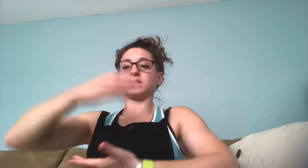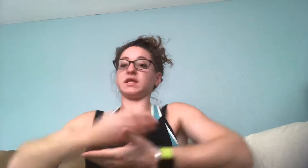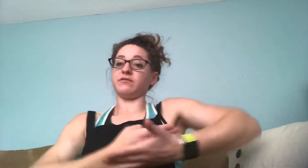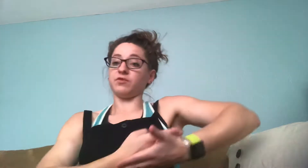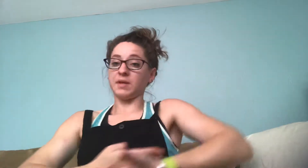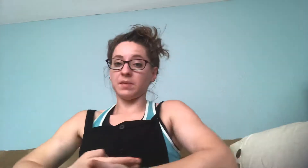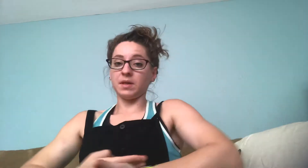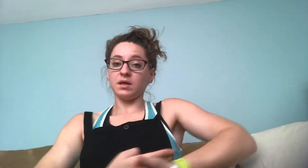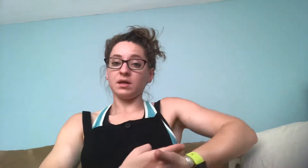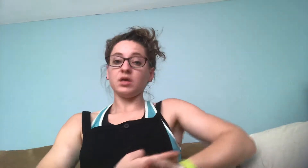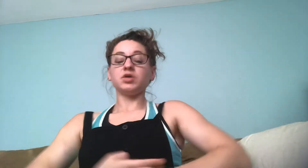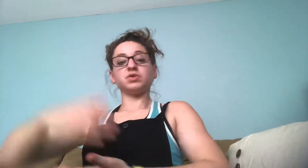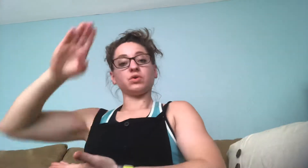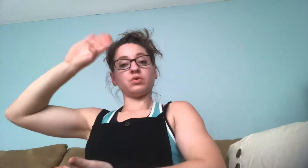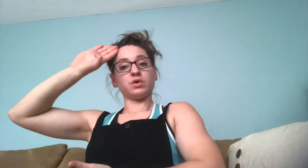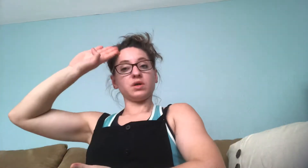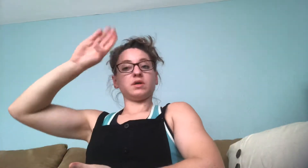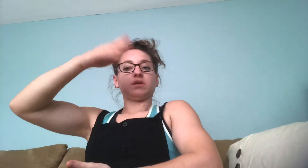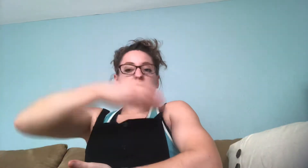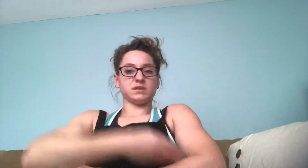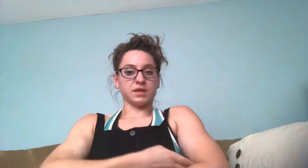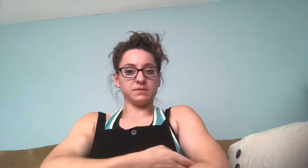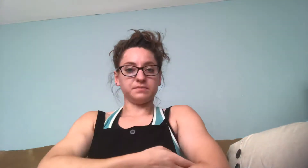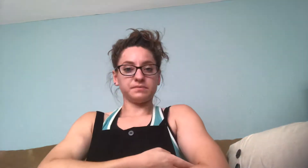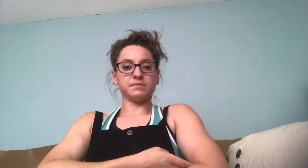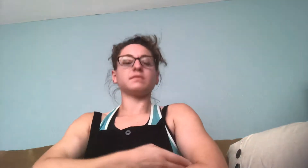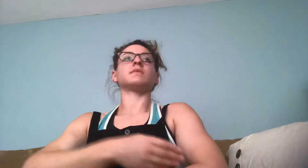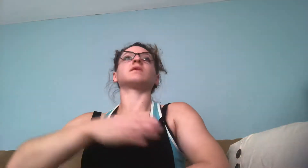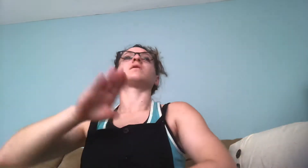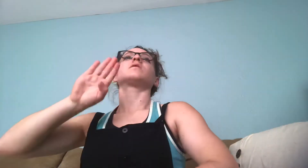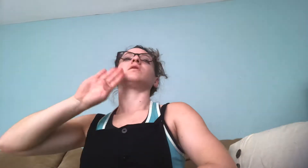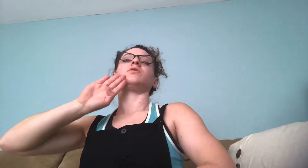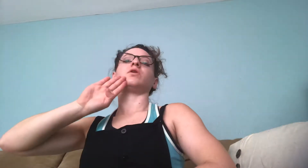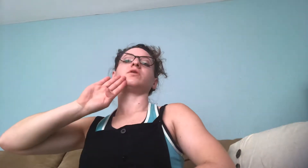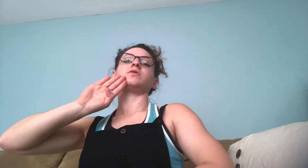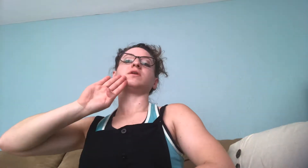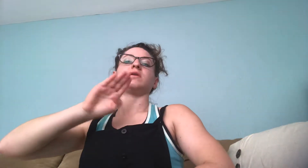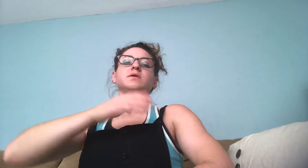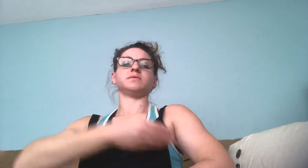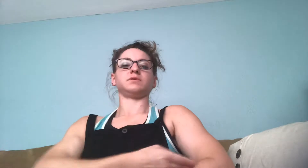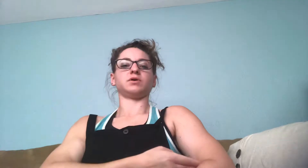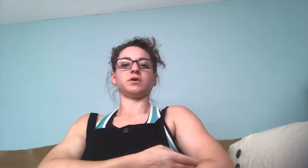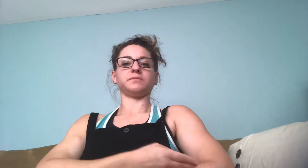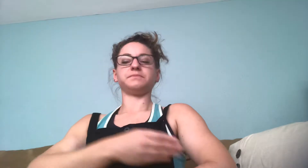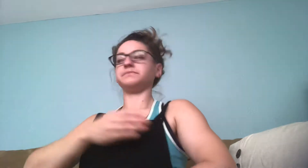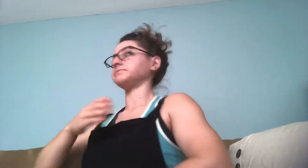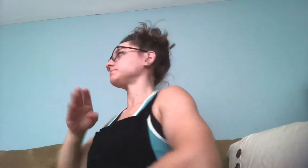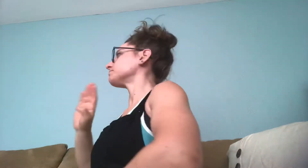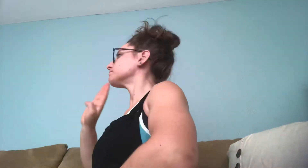It's a sign for baby, so son. Daughter's down here, daughter.